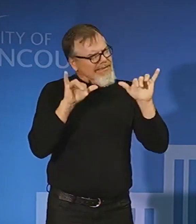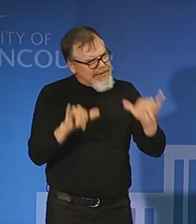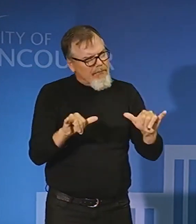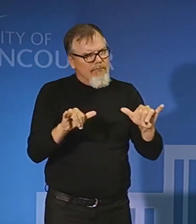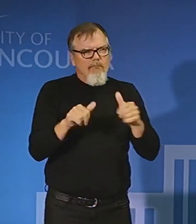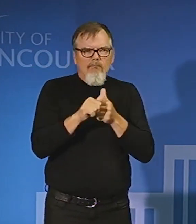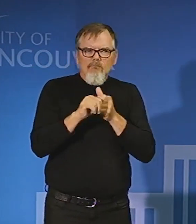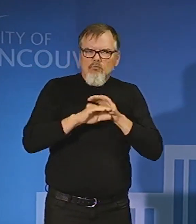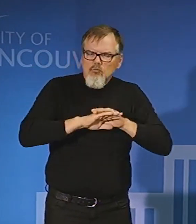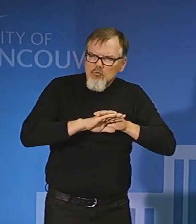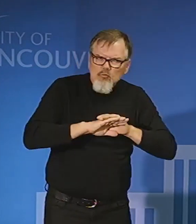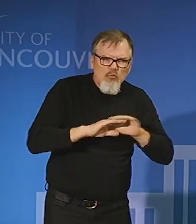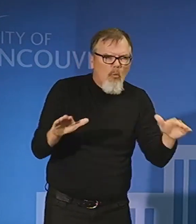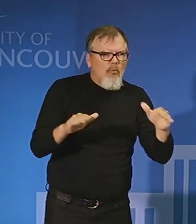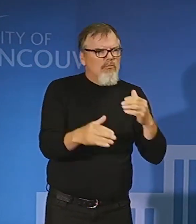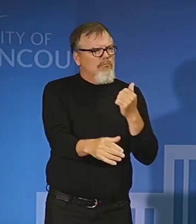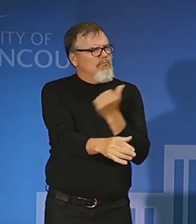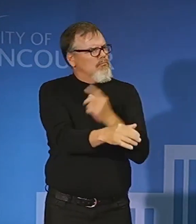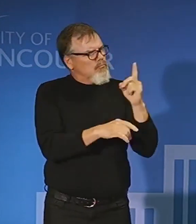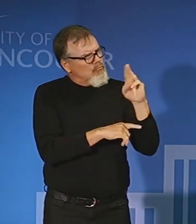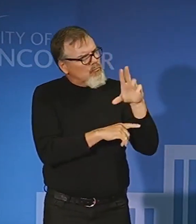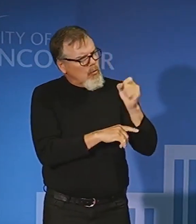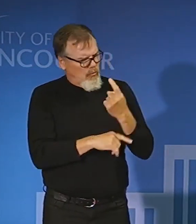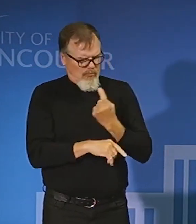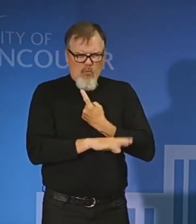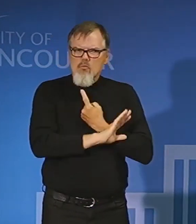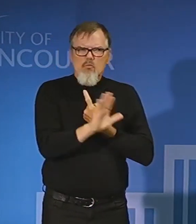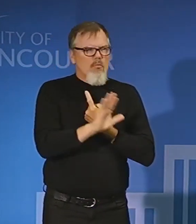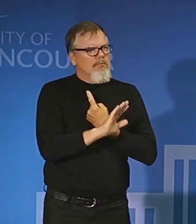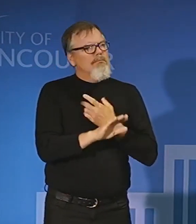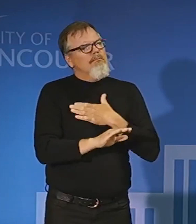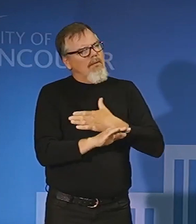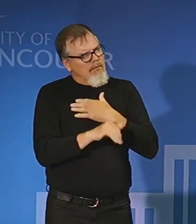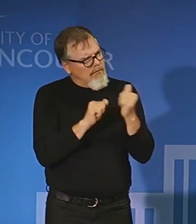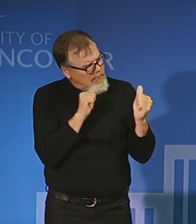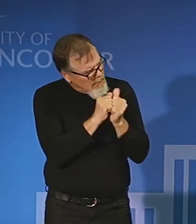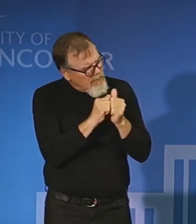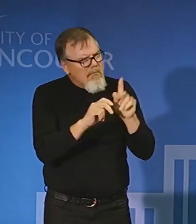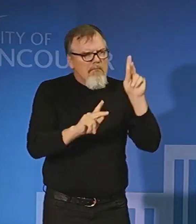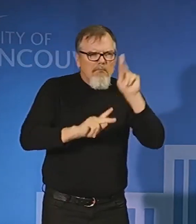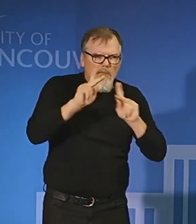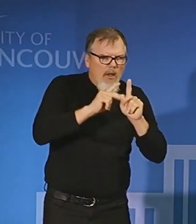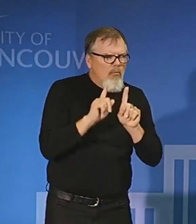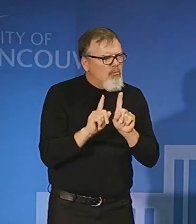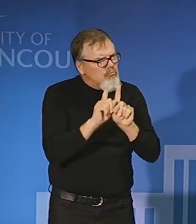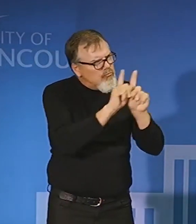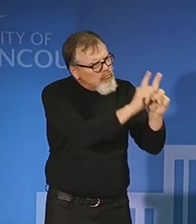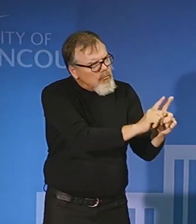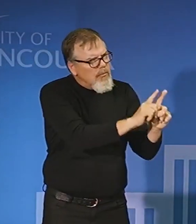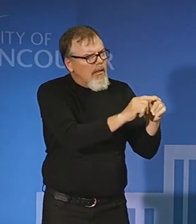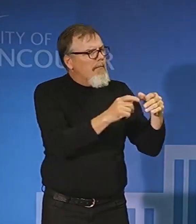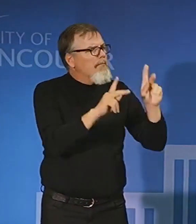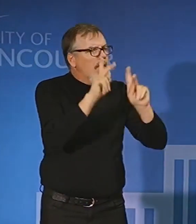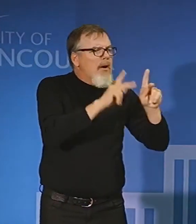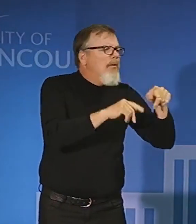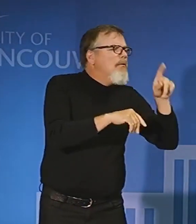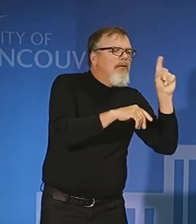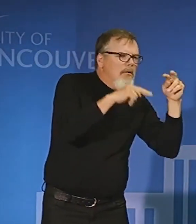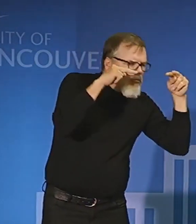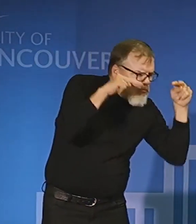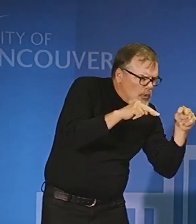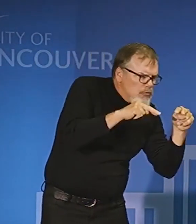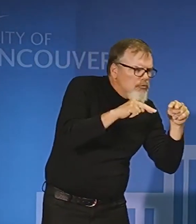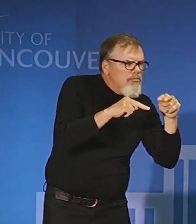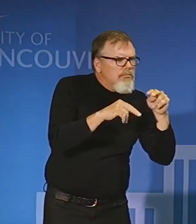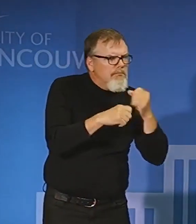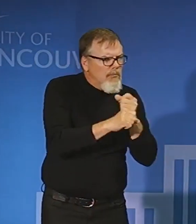consume substances alone. Go to an overdose prevention site or a supervised consumption site, and to take the appropriate precautions,